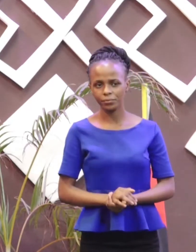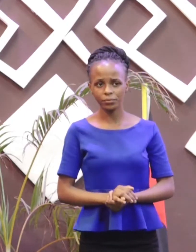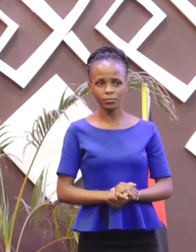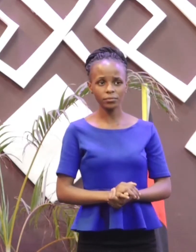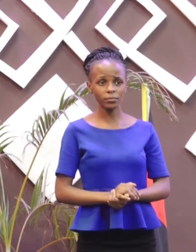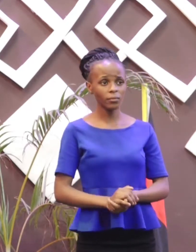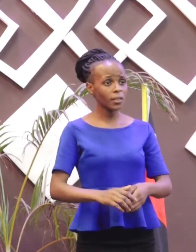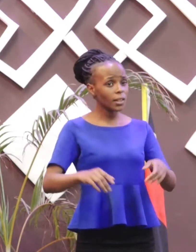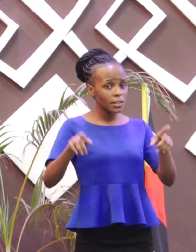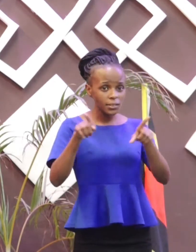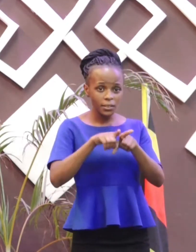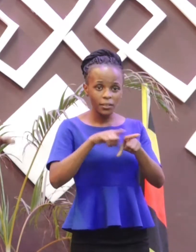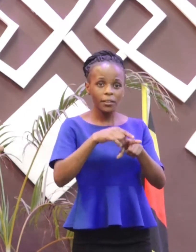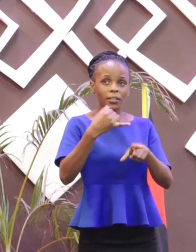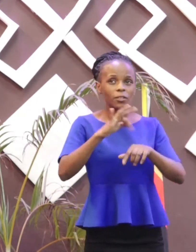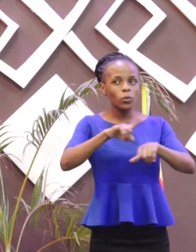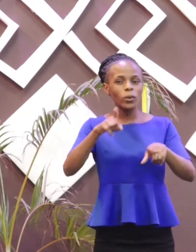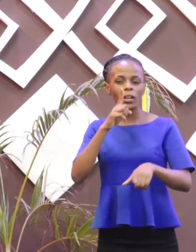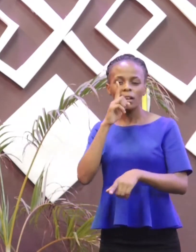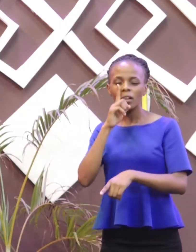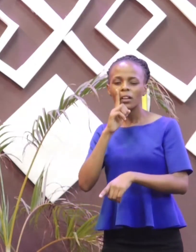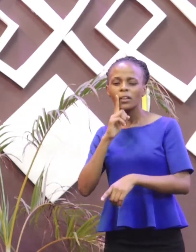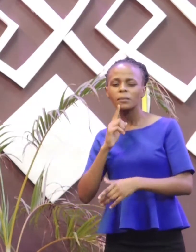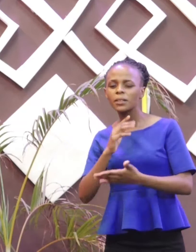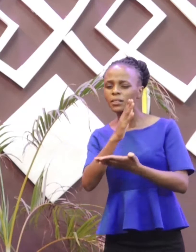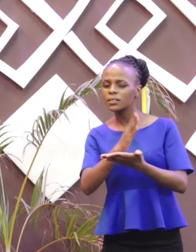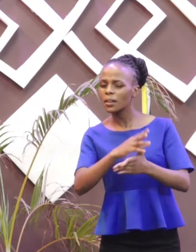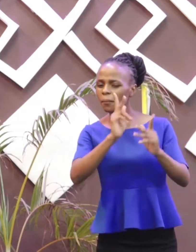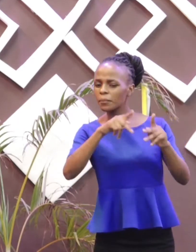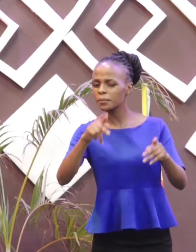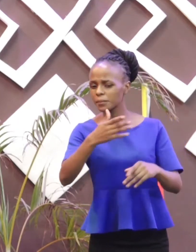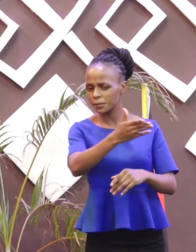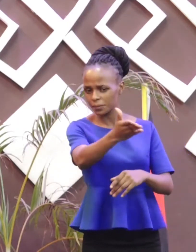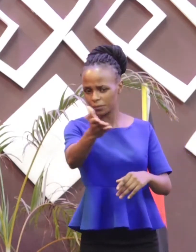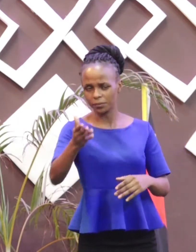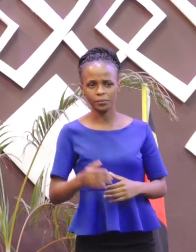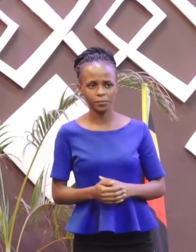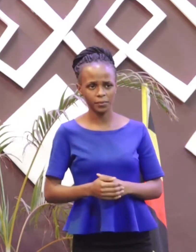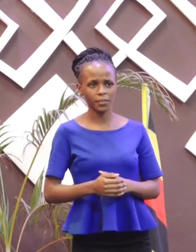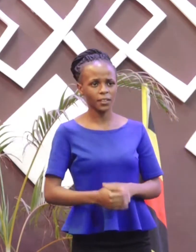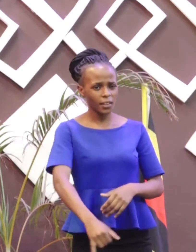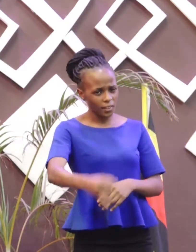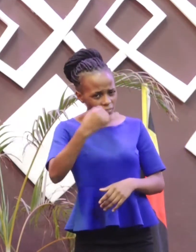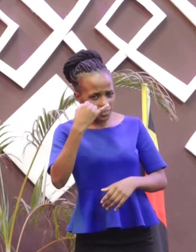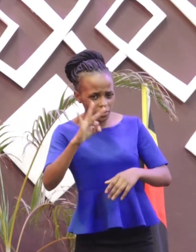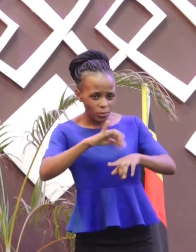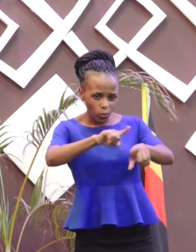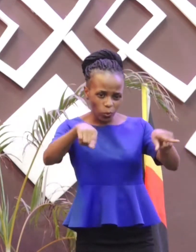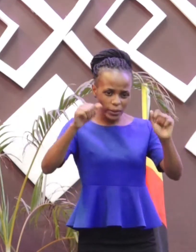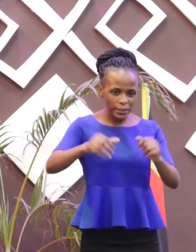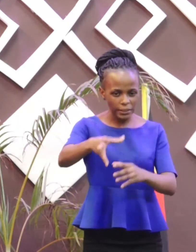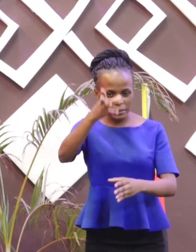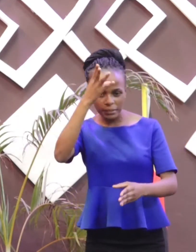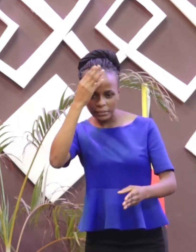yenna. Even when we admire some people. Yadde ng'abamu tuyinza okubeegomba. Even when we can learn from